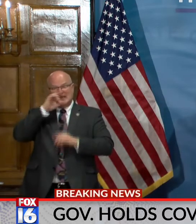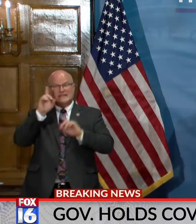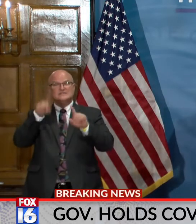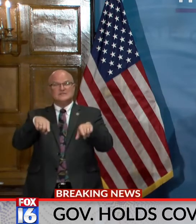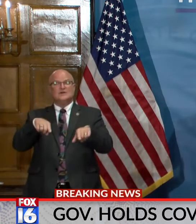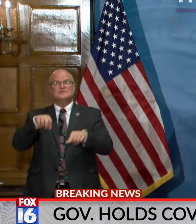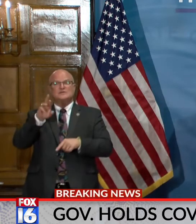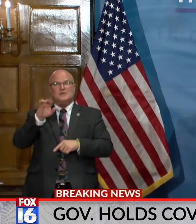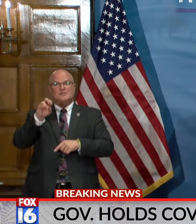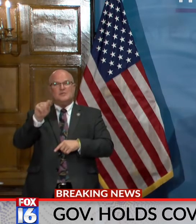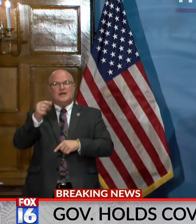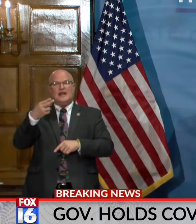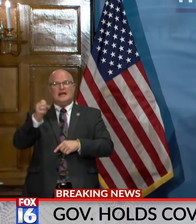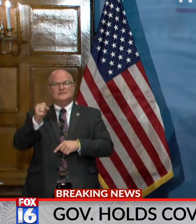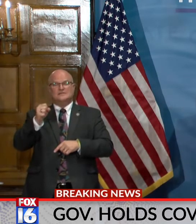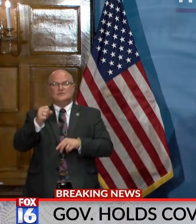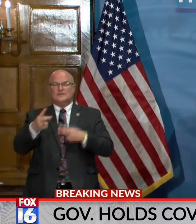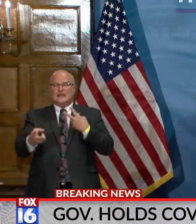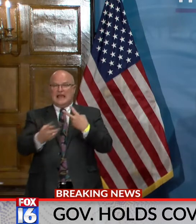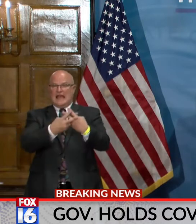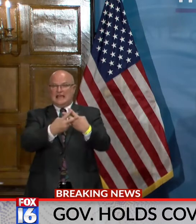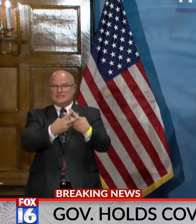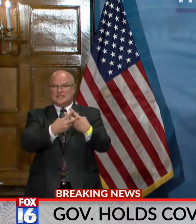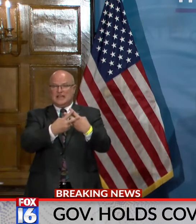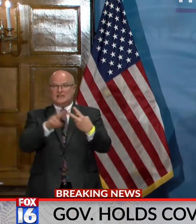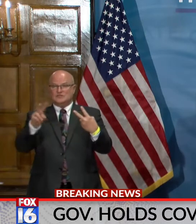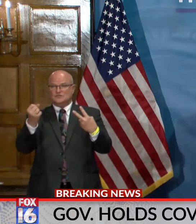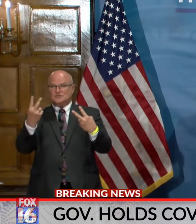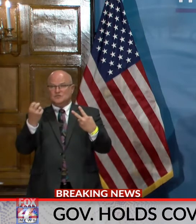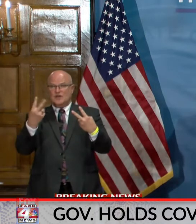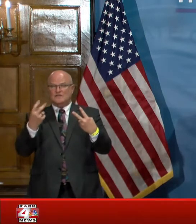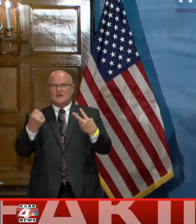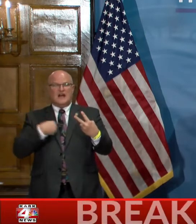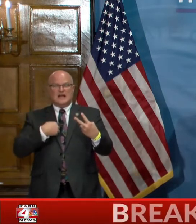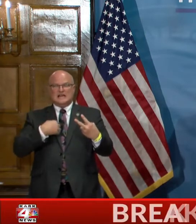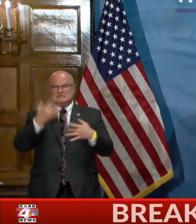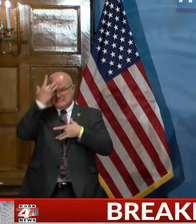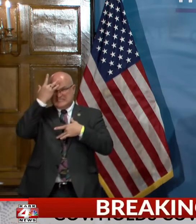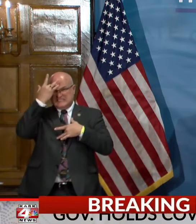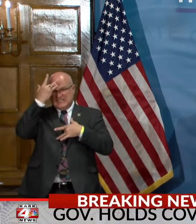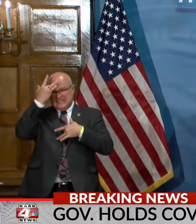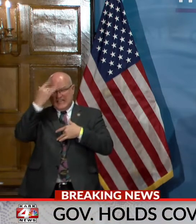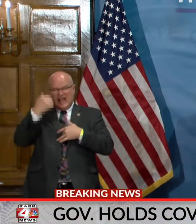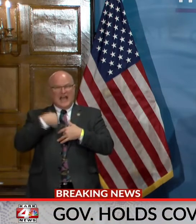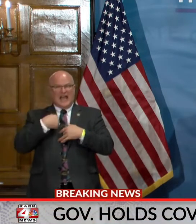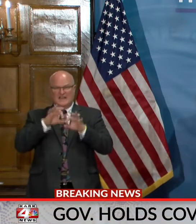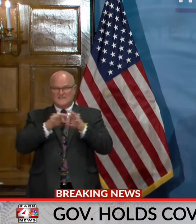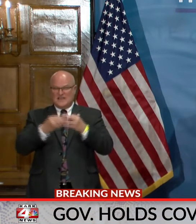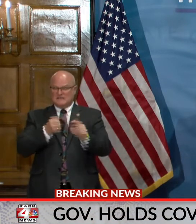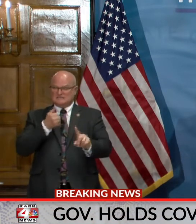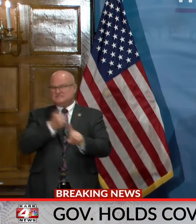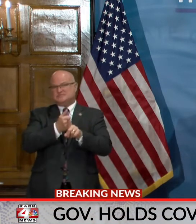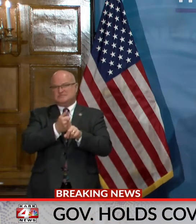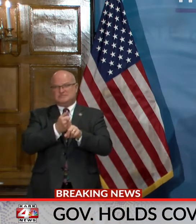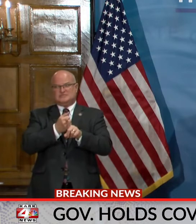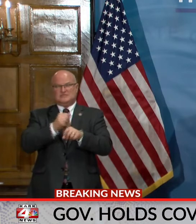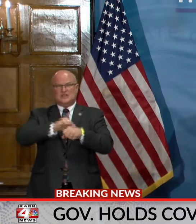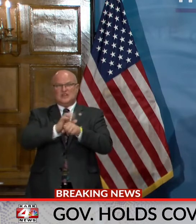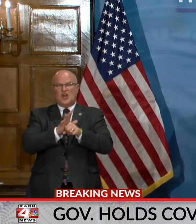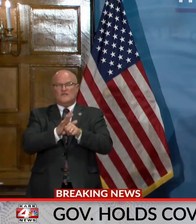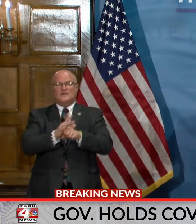hashtag 212, we're about to bring the heat to this virus. I'm sick of it. I have family members that have been affected by this and friends.